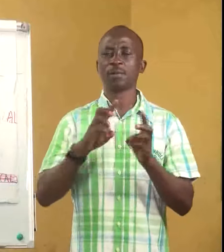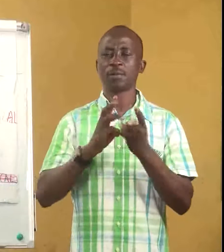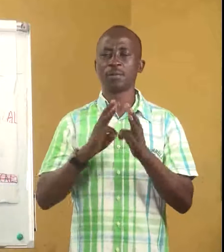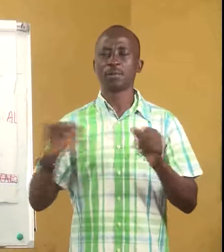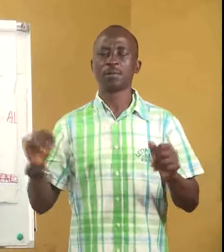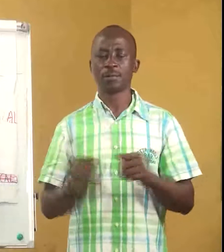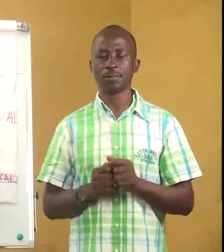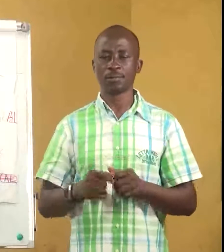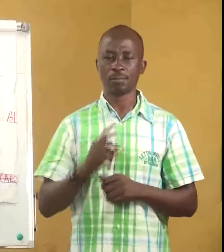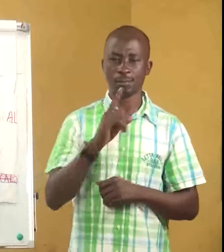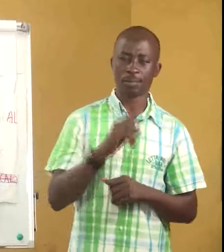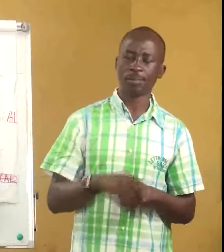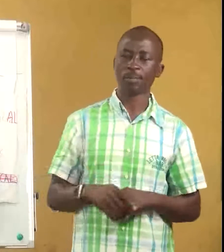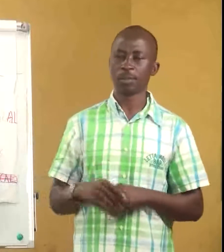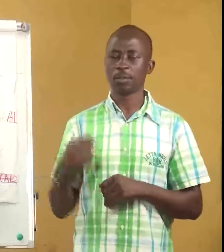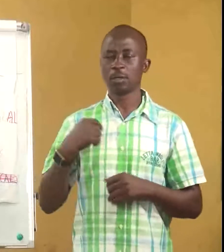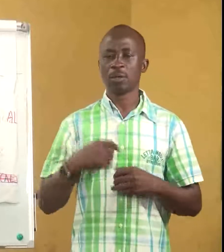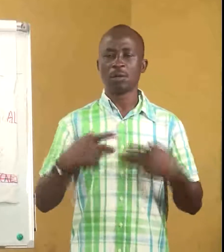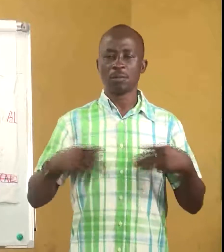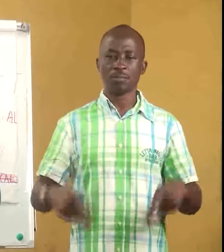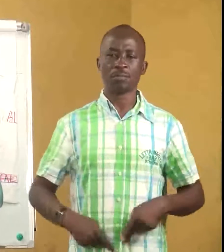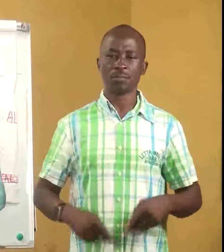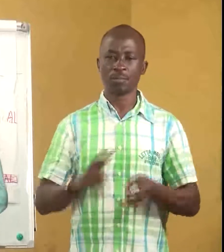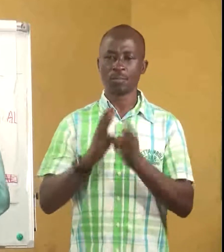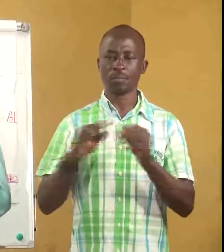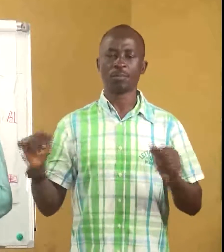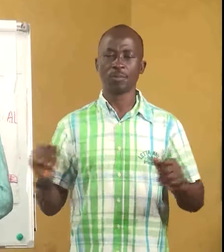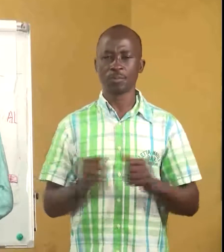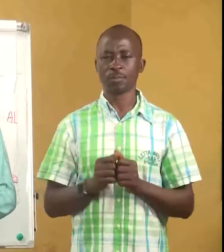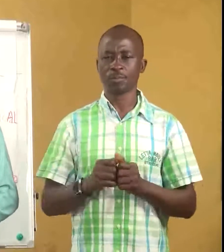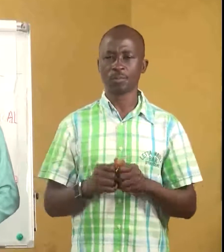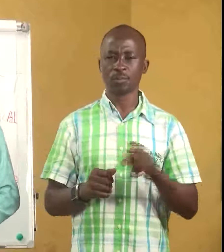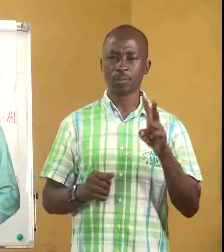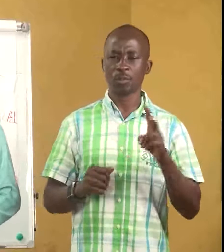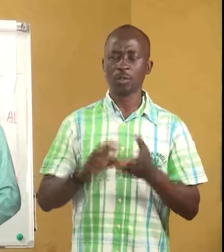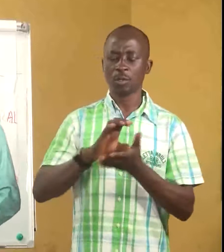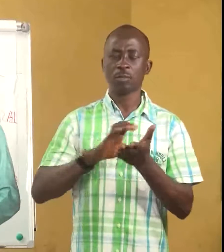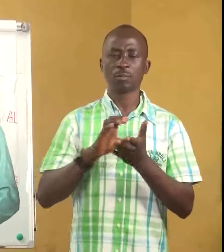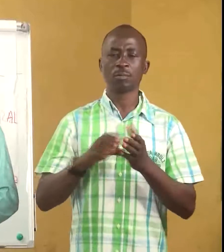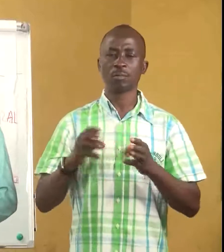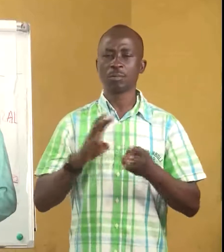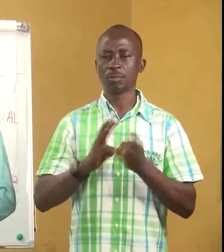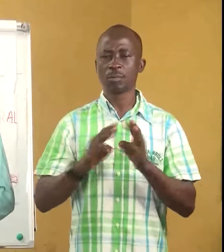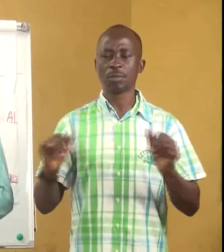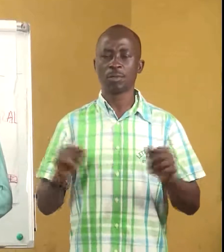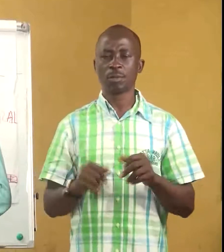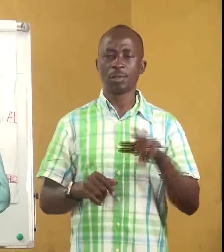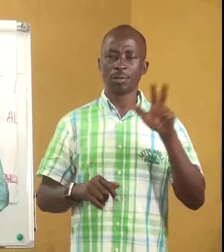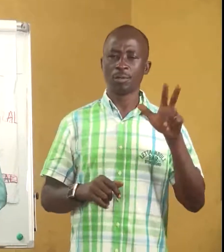namely, we have physical weathering, 2, chemical weathering, and